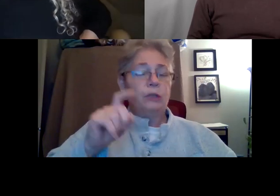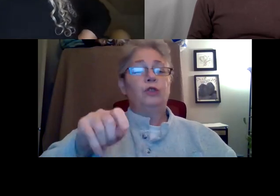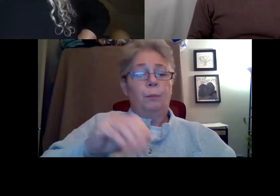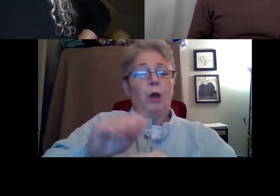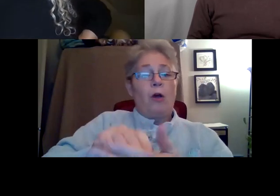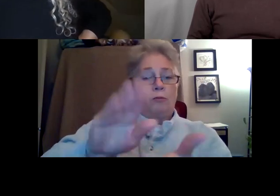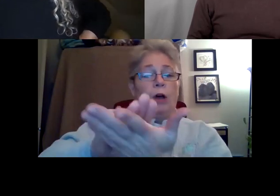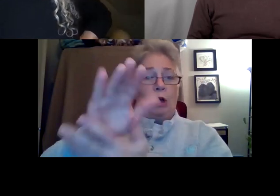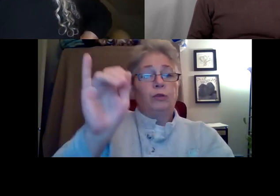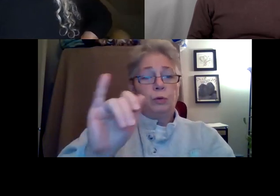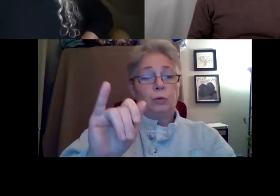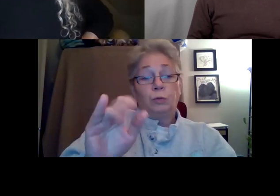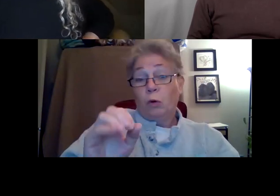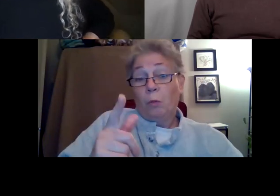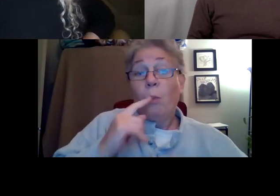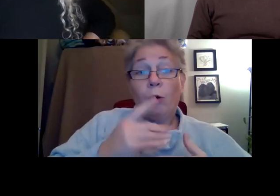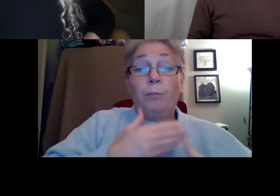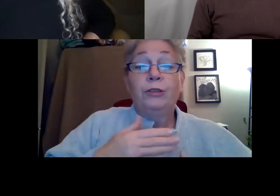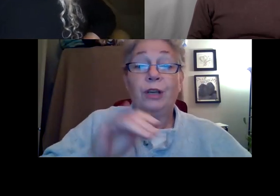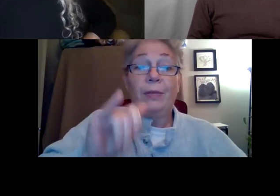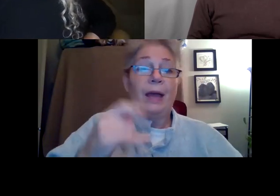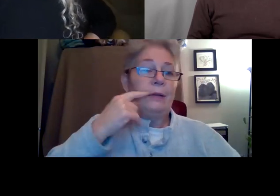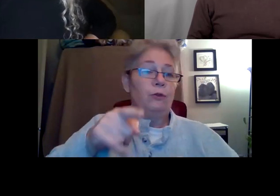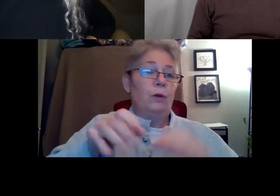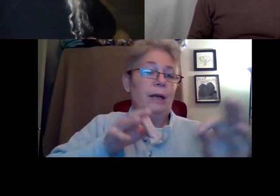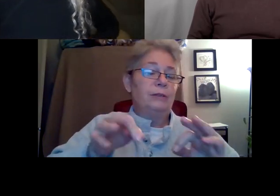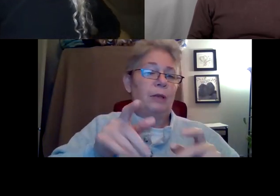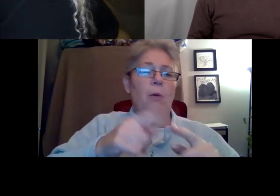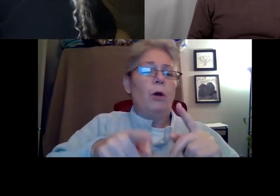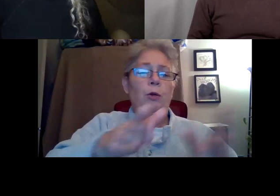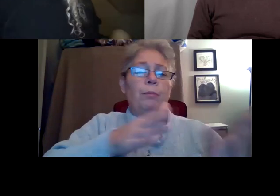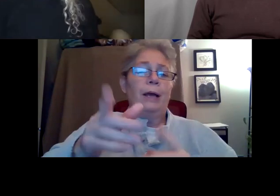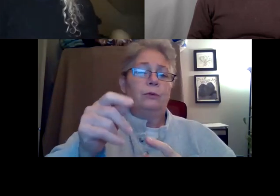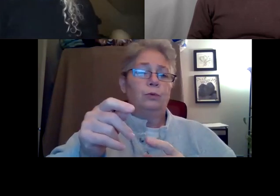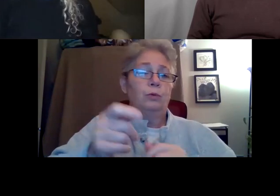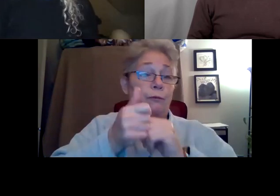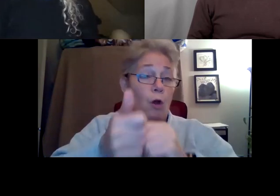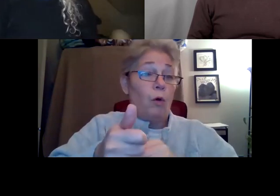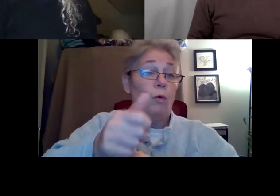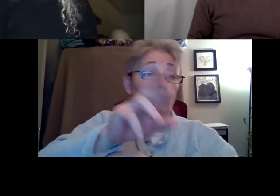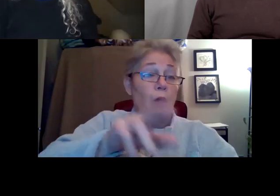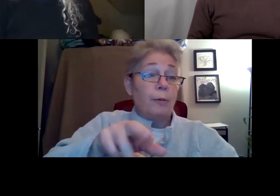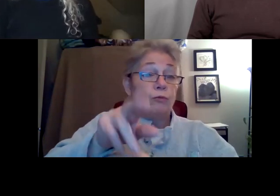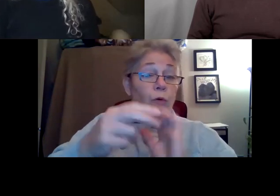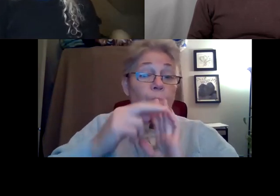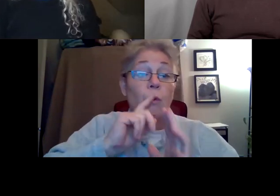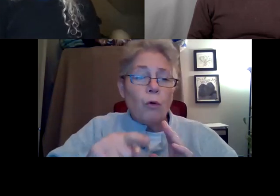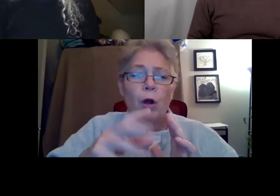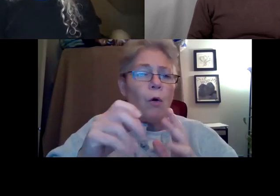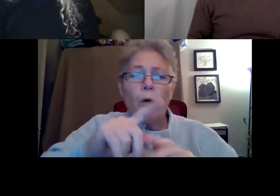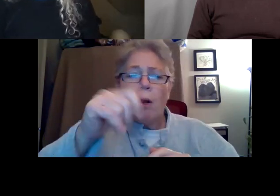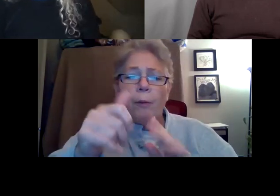maybe other members of the community might have their questions also ignored and not be documented. So I'd appreciate if you could clarify that.